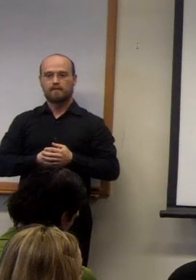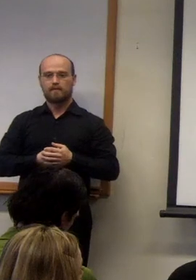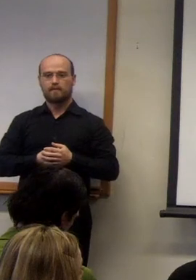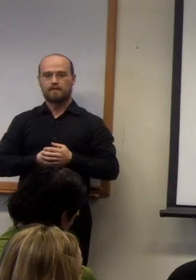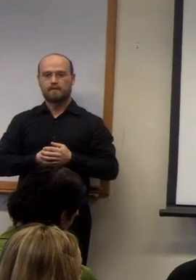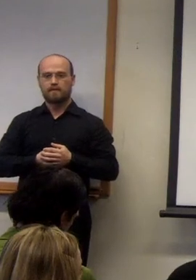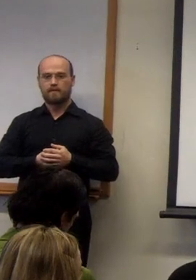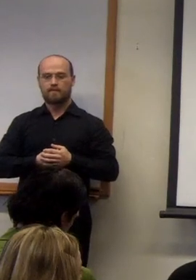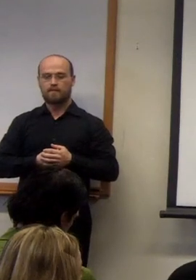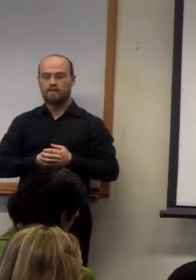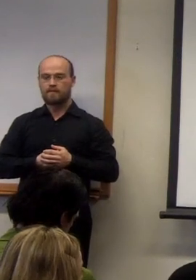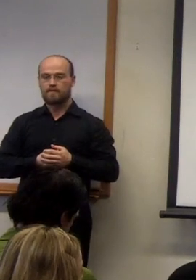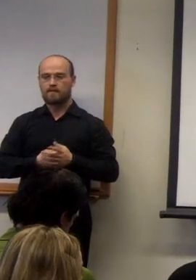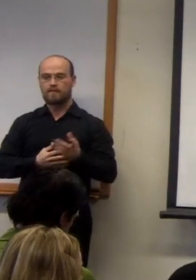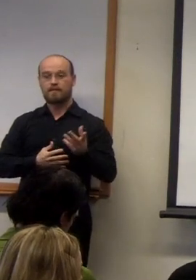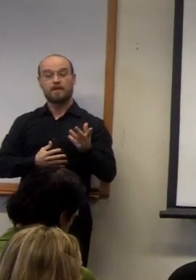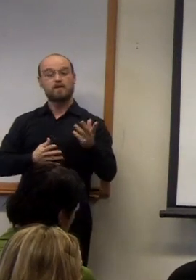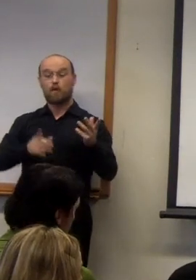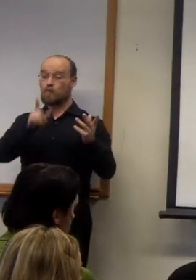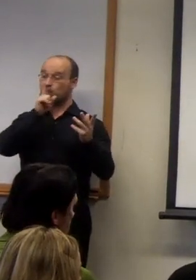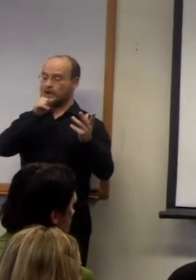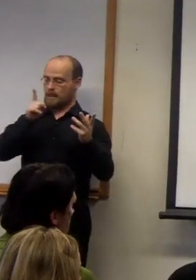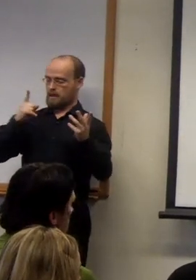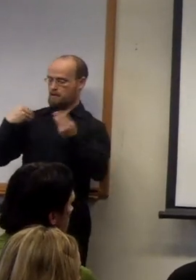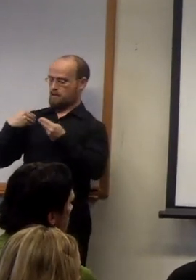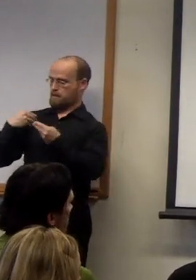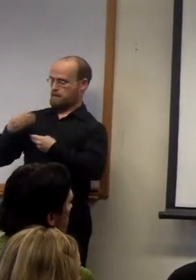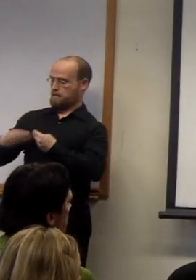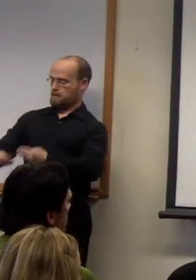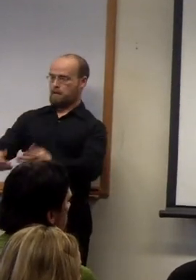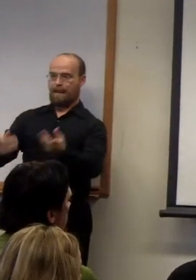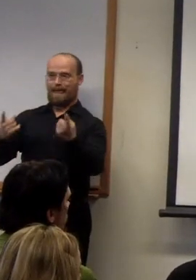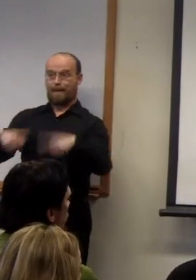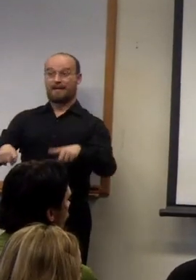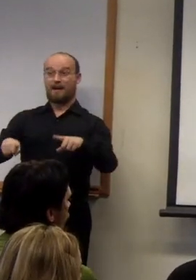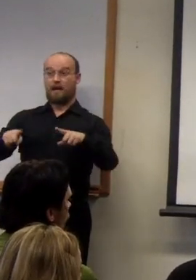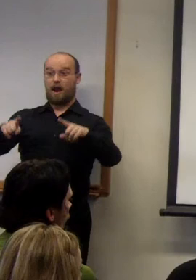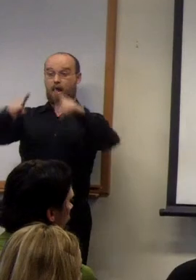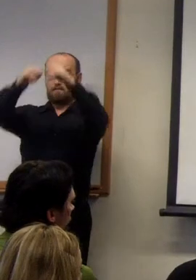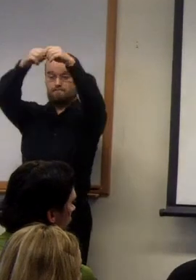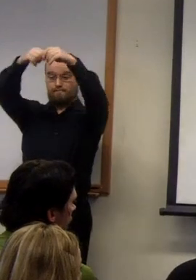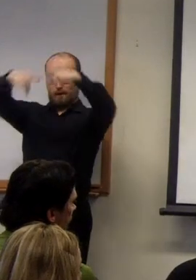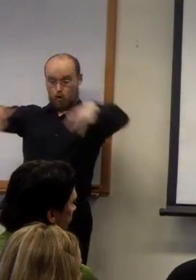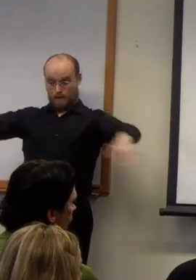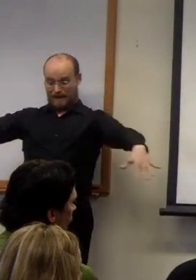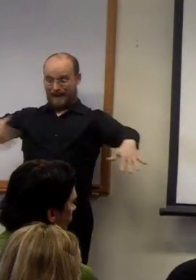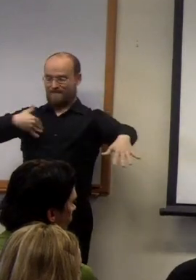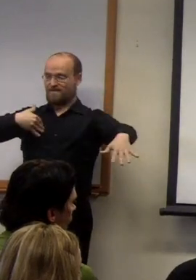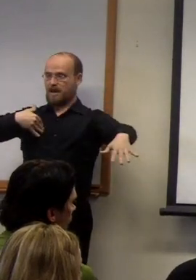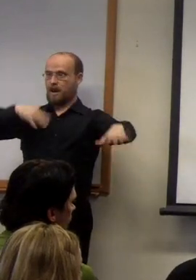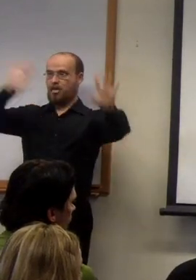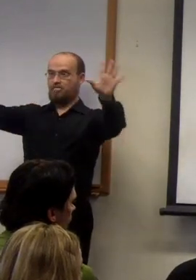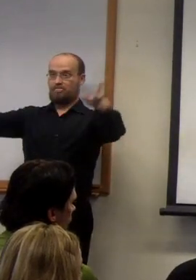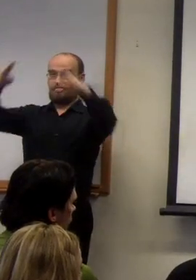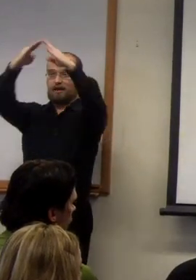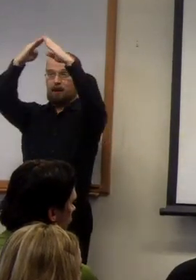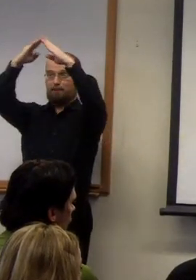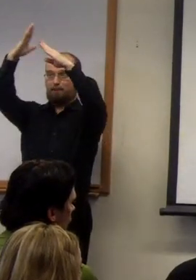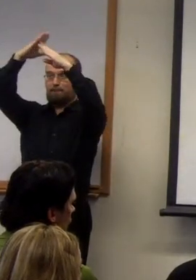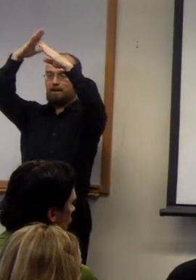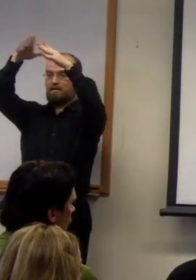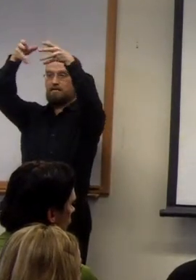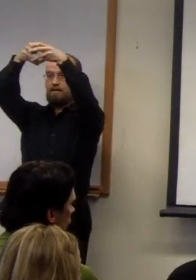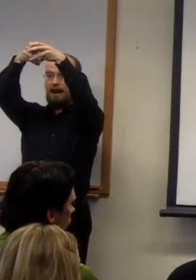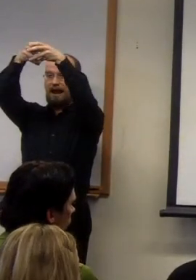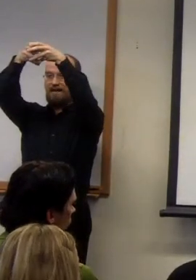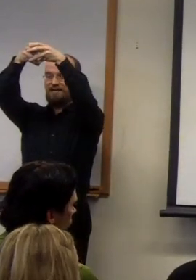we can't seem to figure out that essentially all that's happening is that there's a pyramid. And at the top of this pyramid, there's a small group of human beings that fit a particular